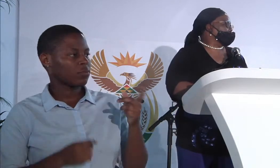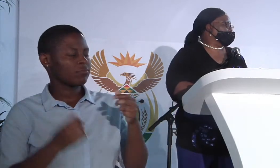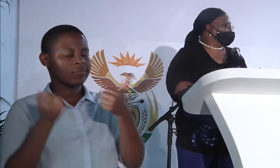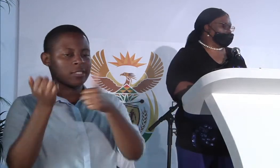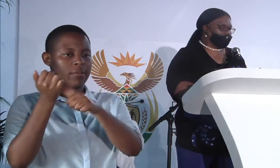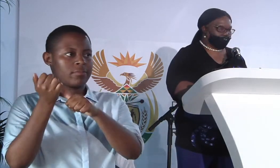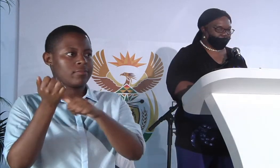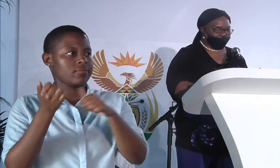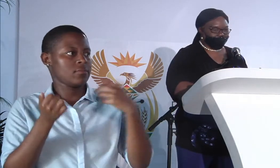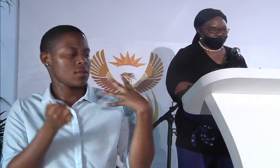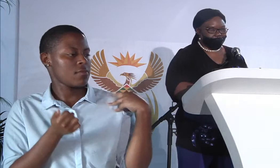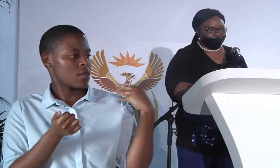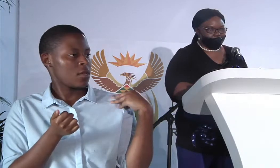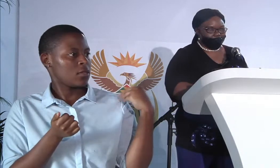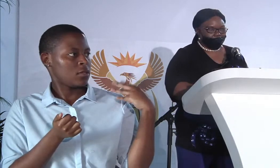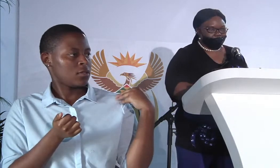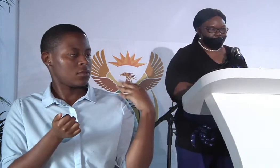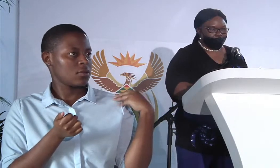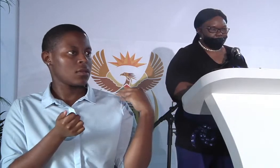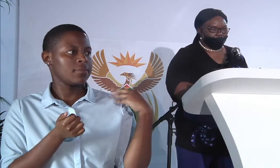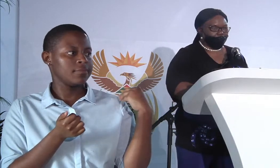Social Development,